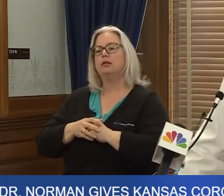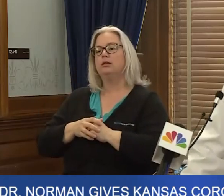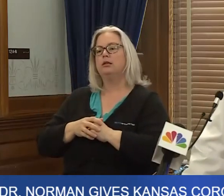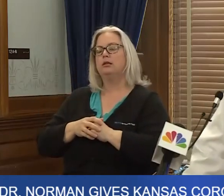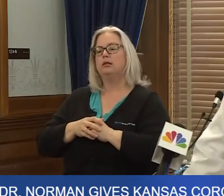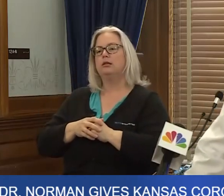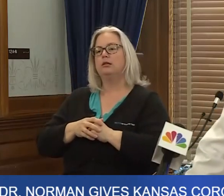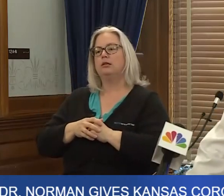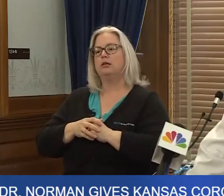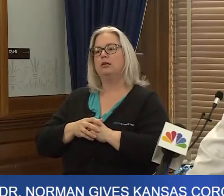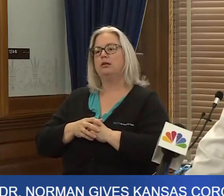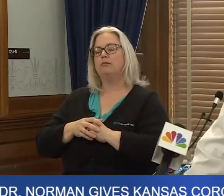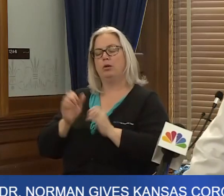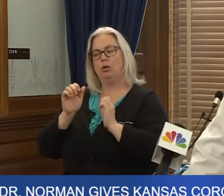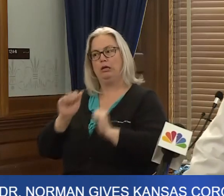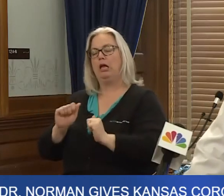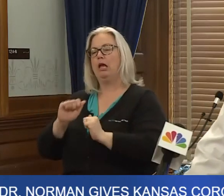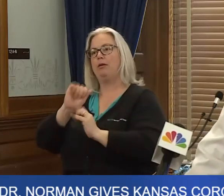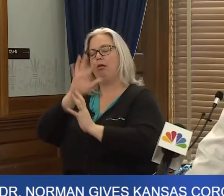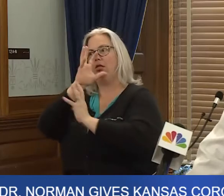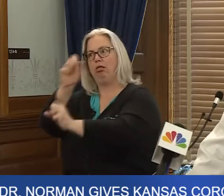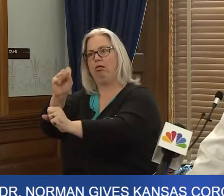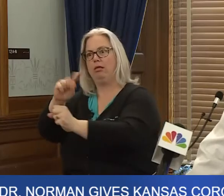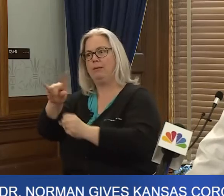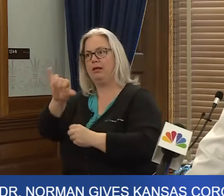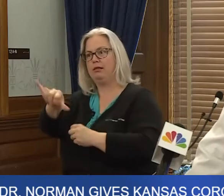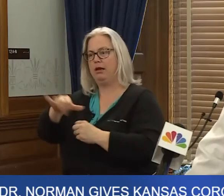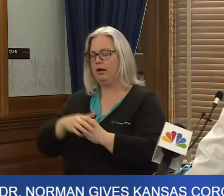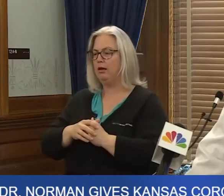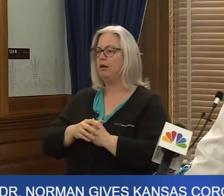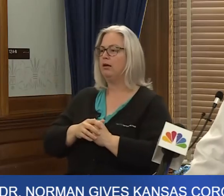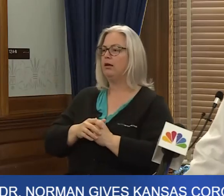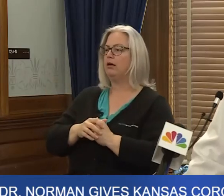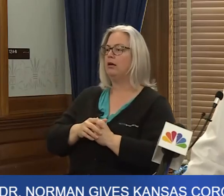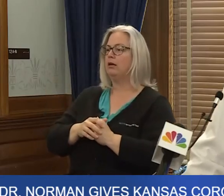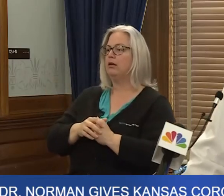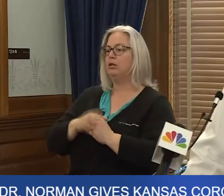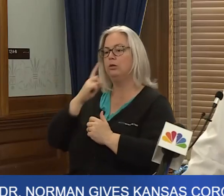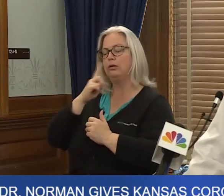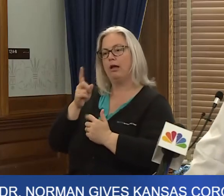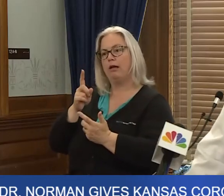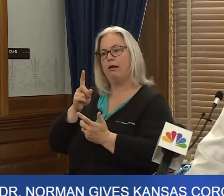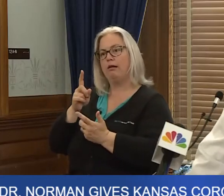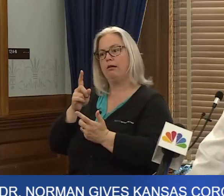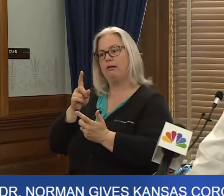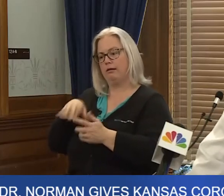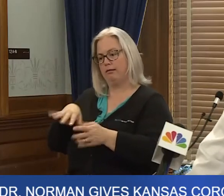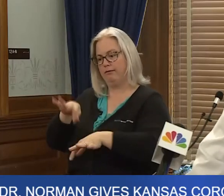And the thing that can be fascinating about that is that you can find that